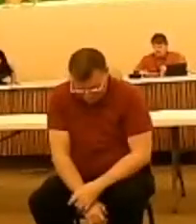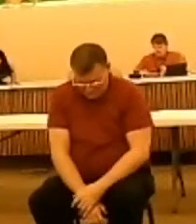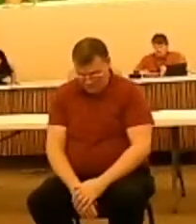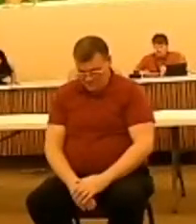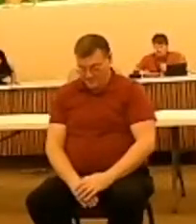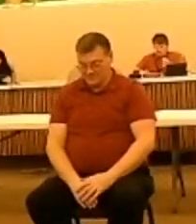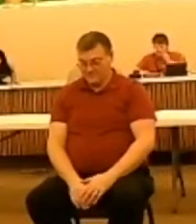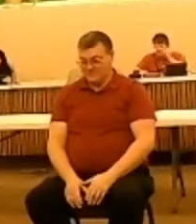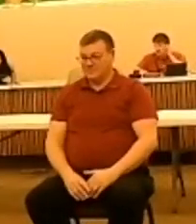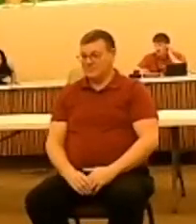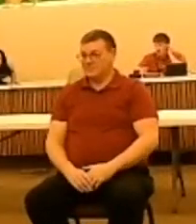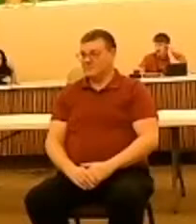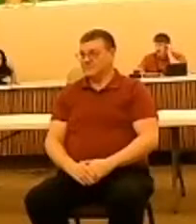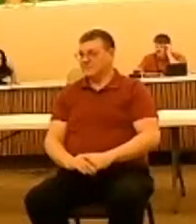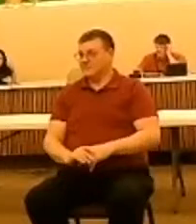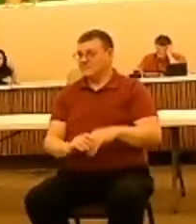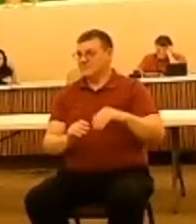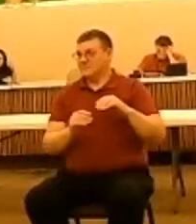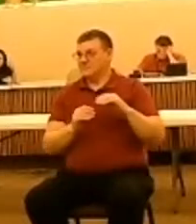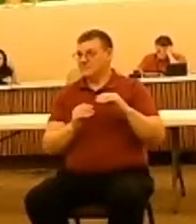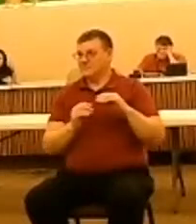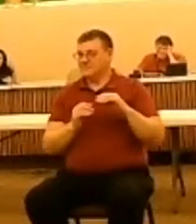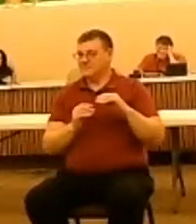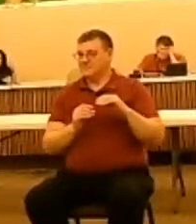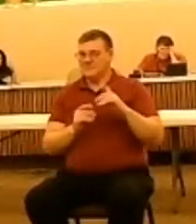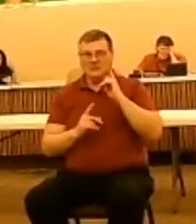55 minutes late from our steak dinner.